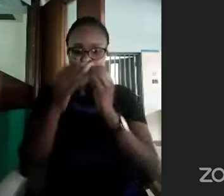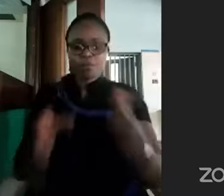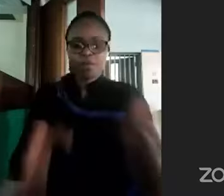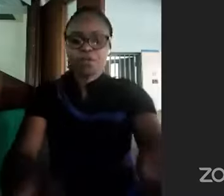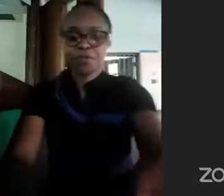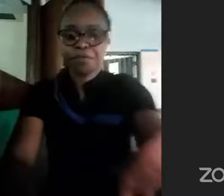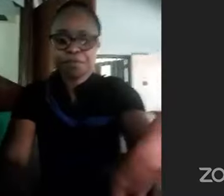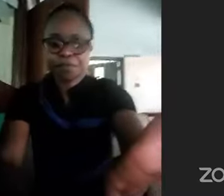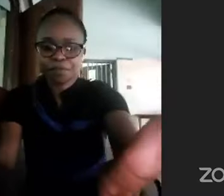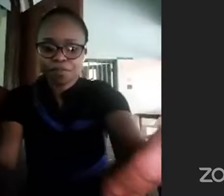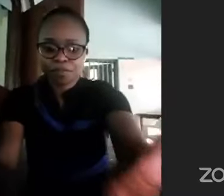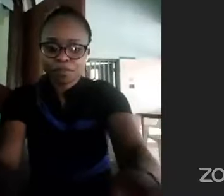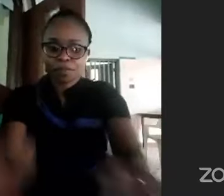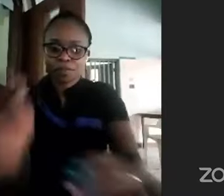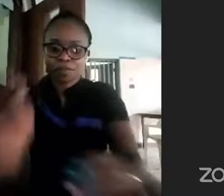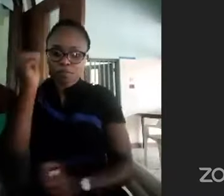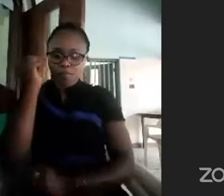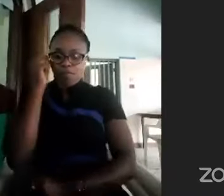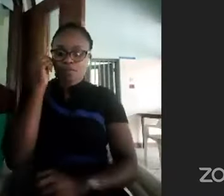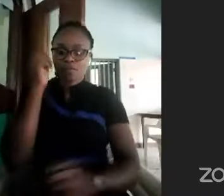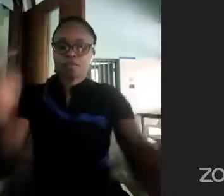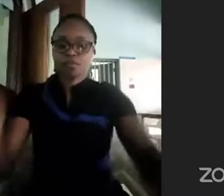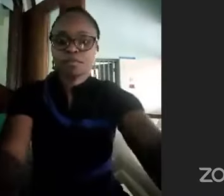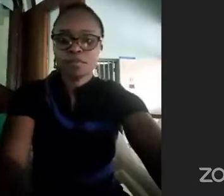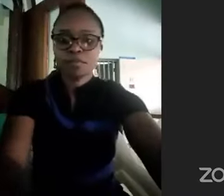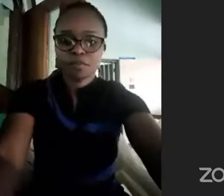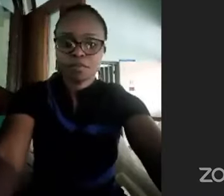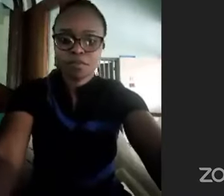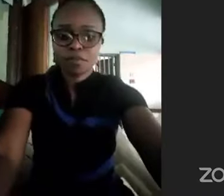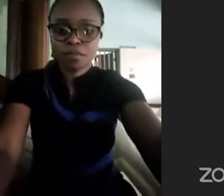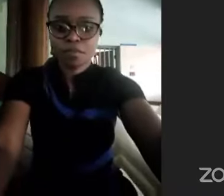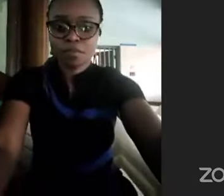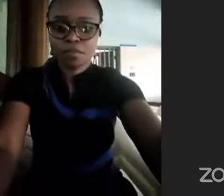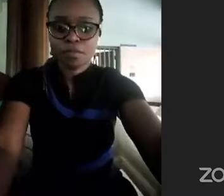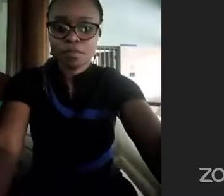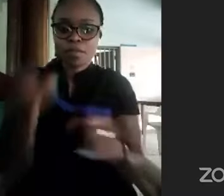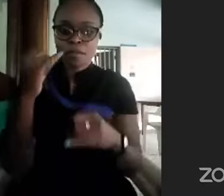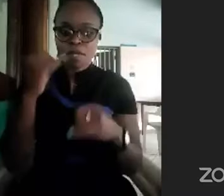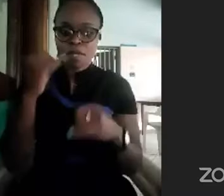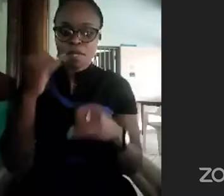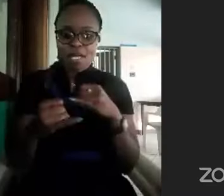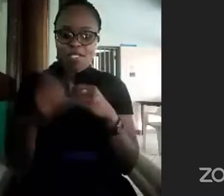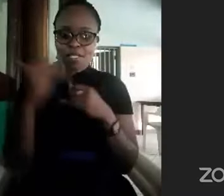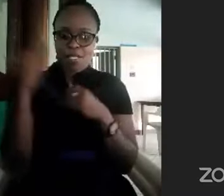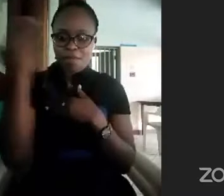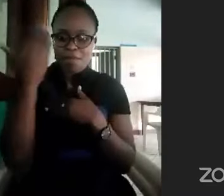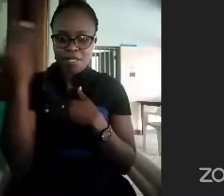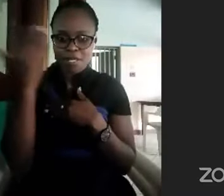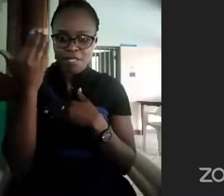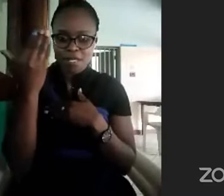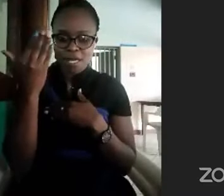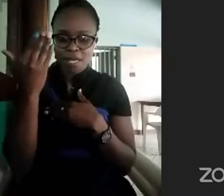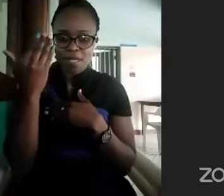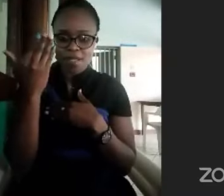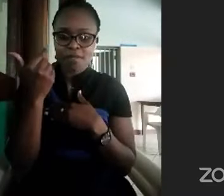Immaculate. And finally, to our last presenter, who is our speaker also, Sophie, will